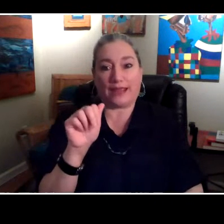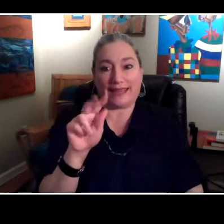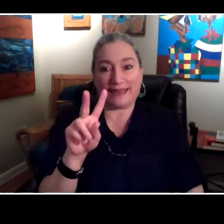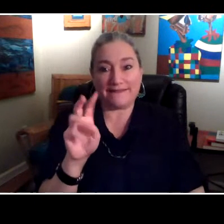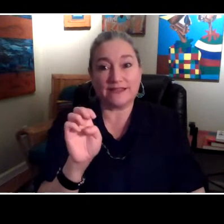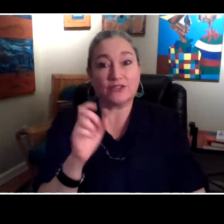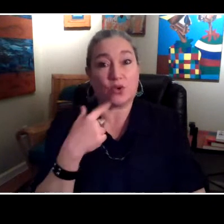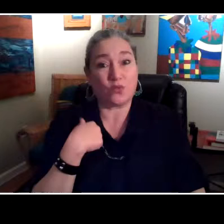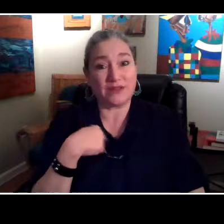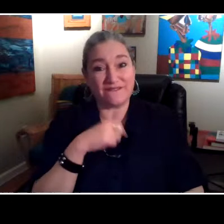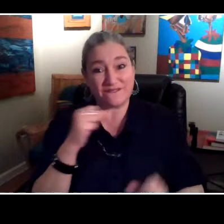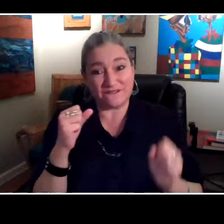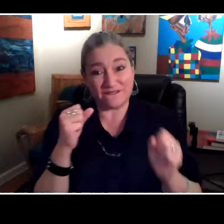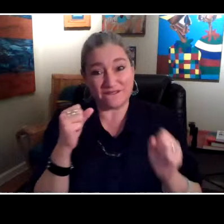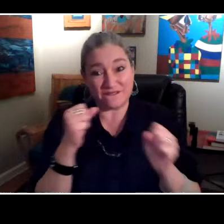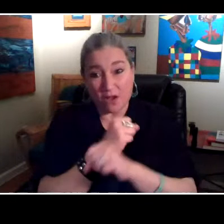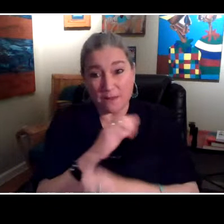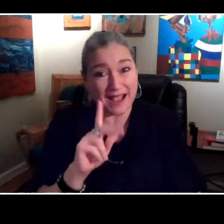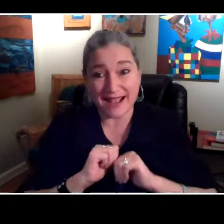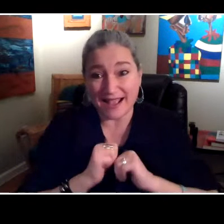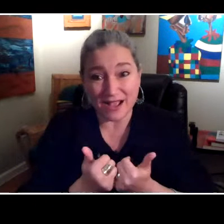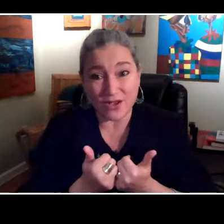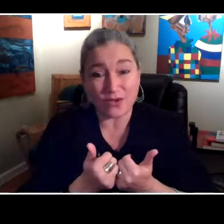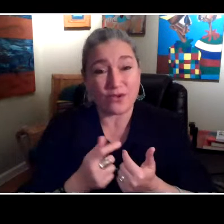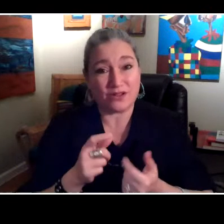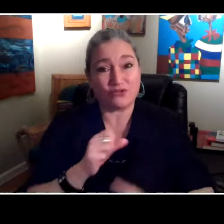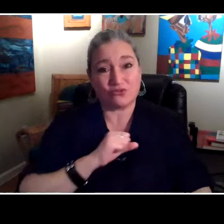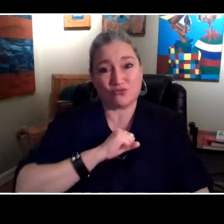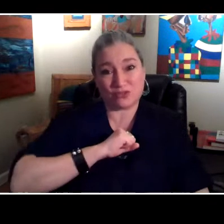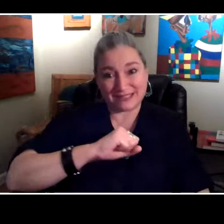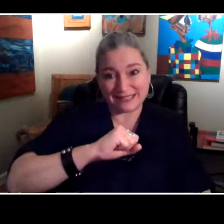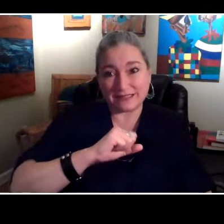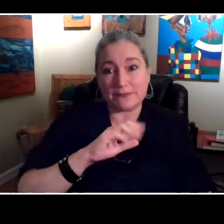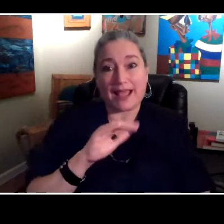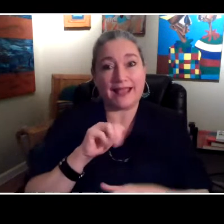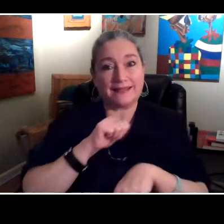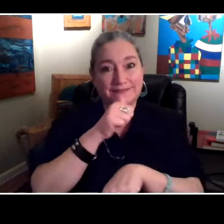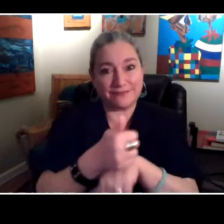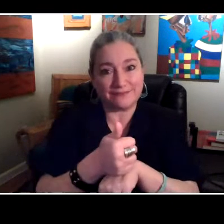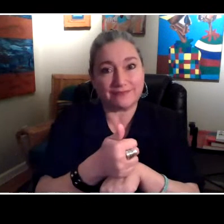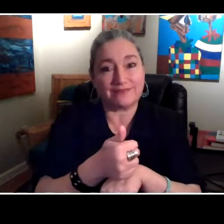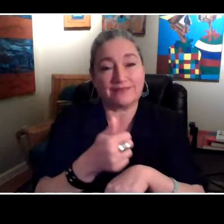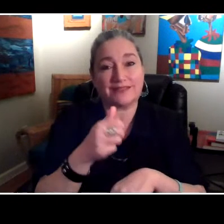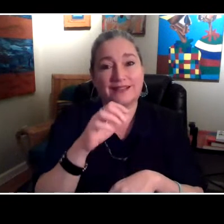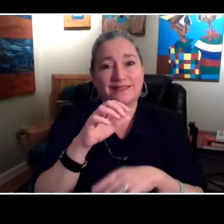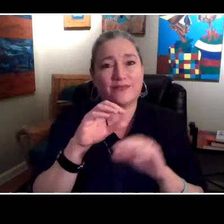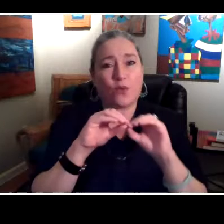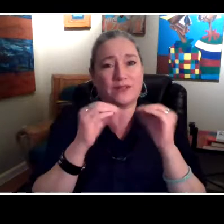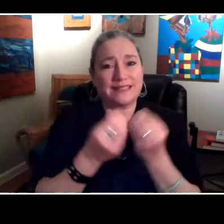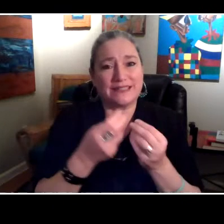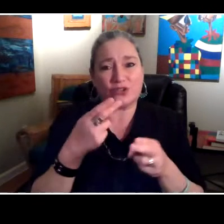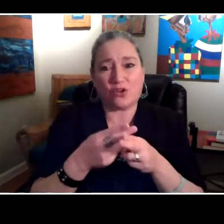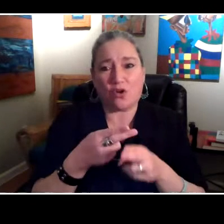That moment in time then inspired a third wave, where we then fought